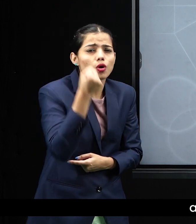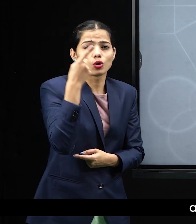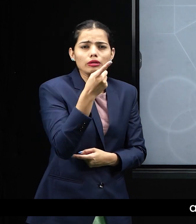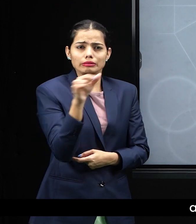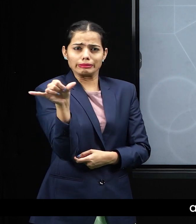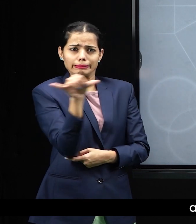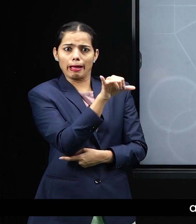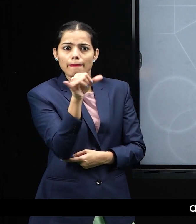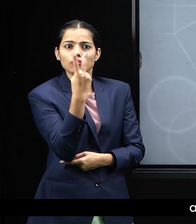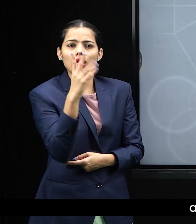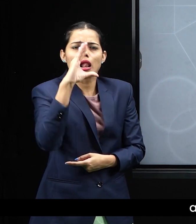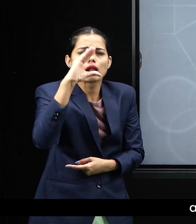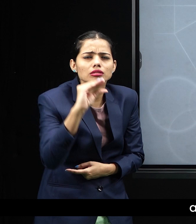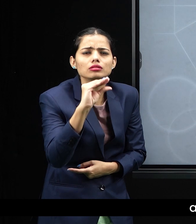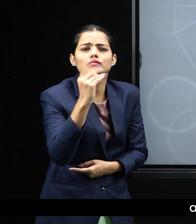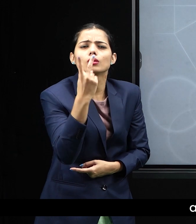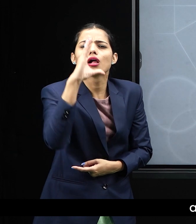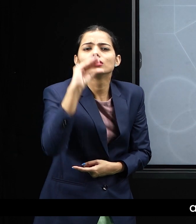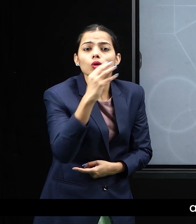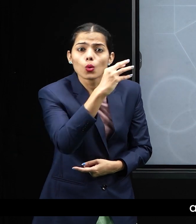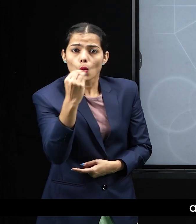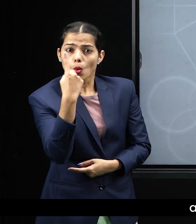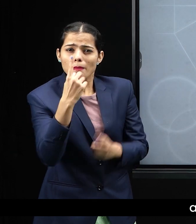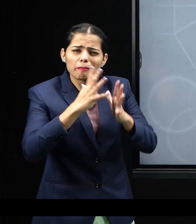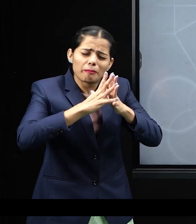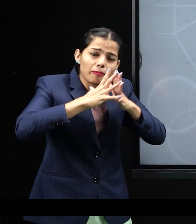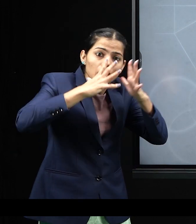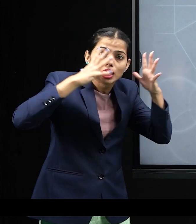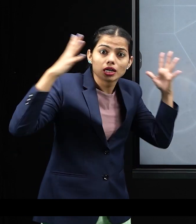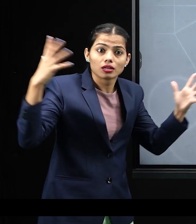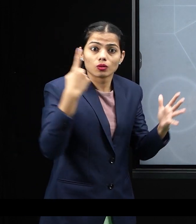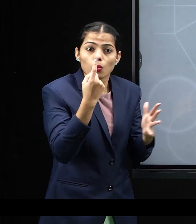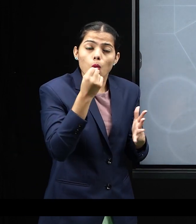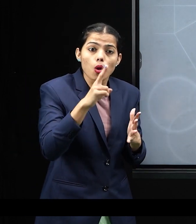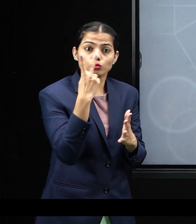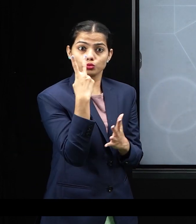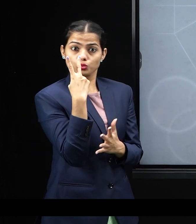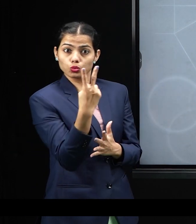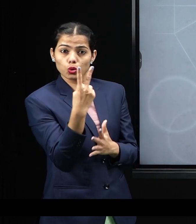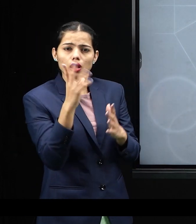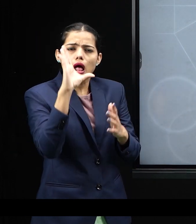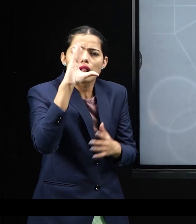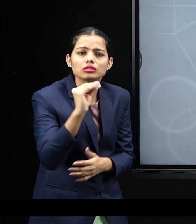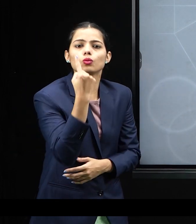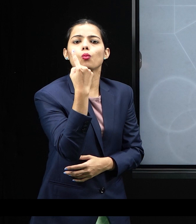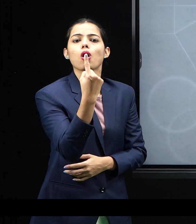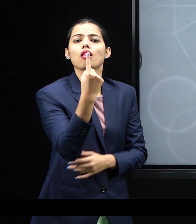1 and minus 2, you find that minus 2 is smaller and minus 1 is